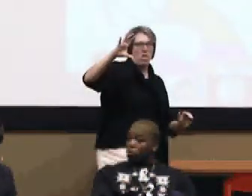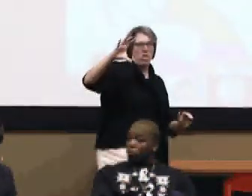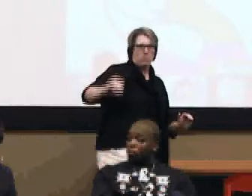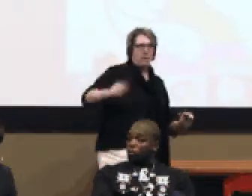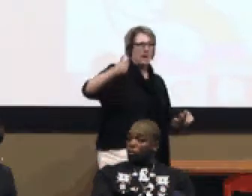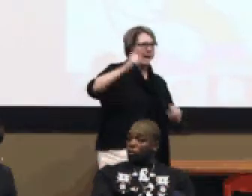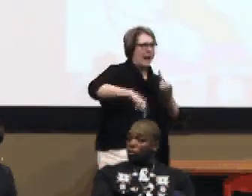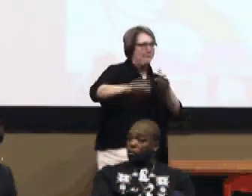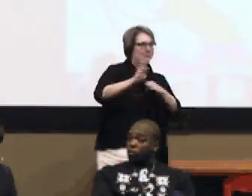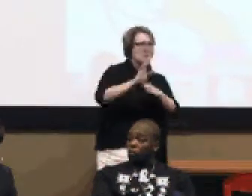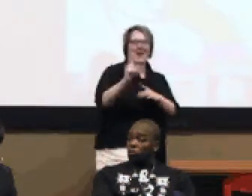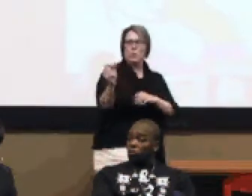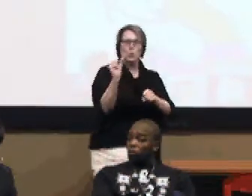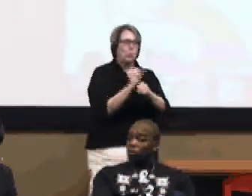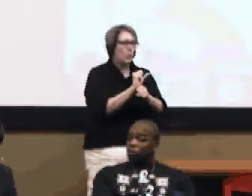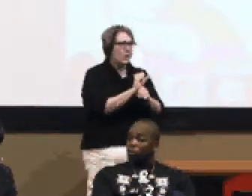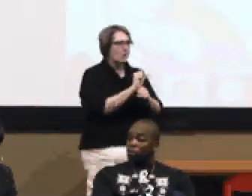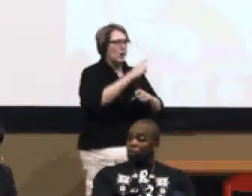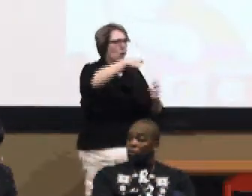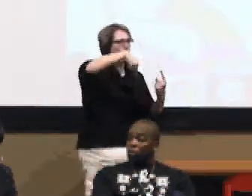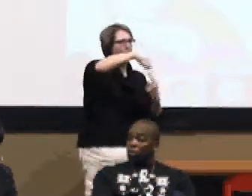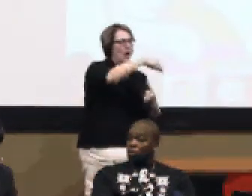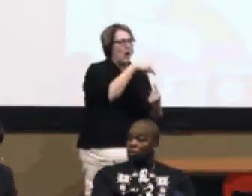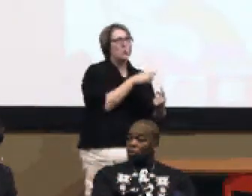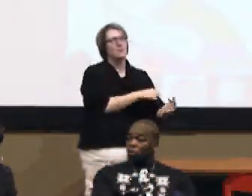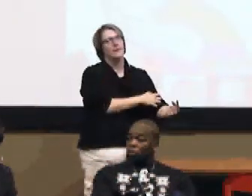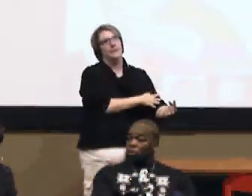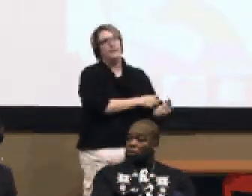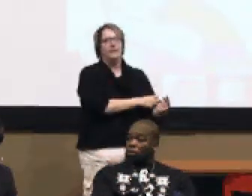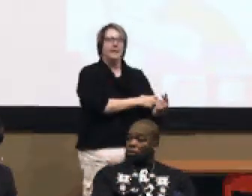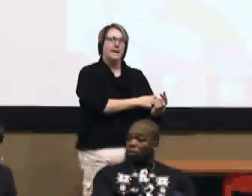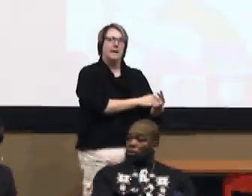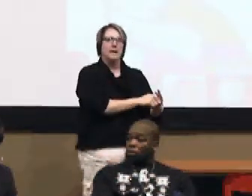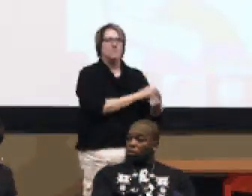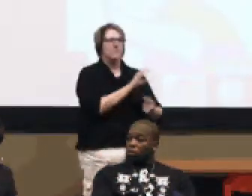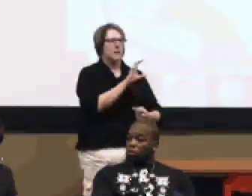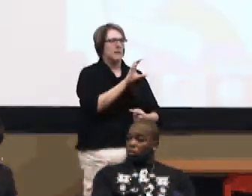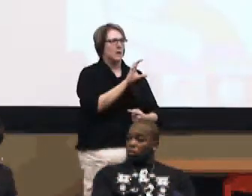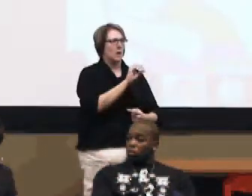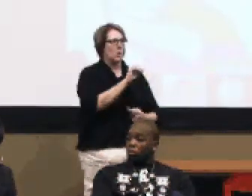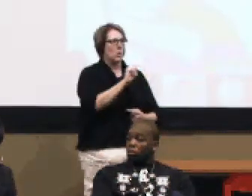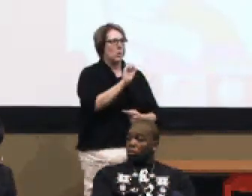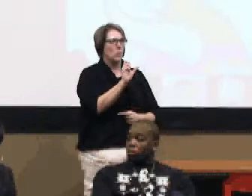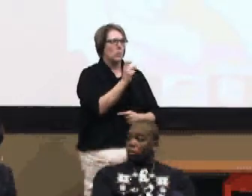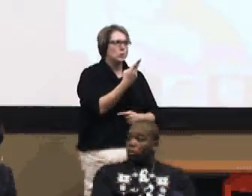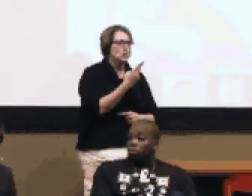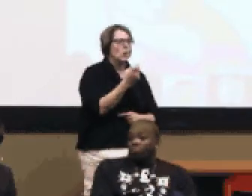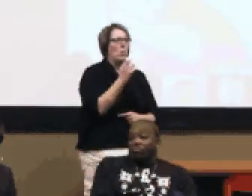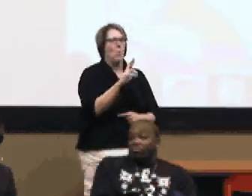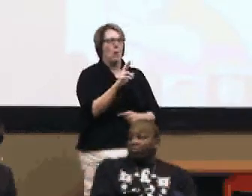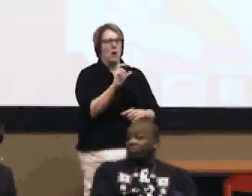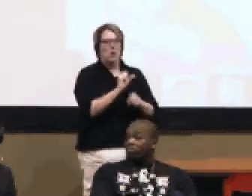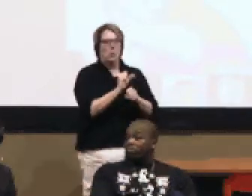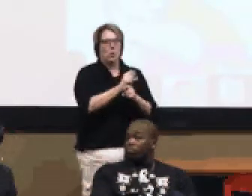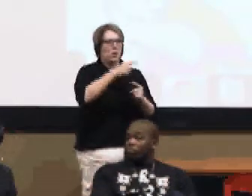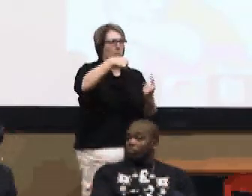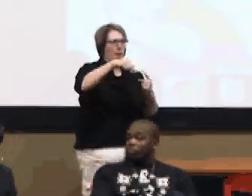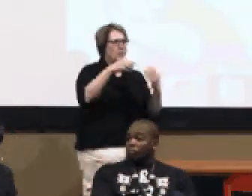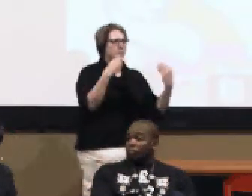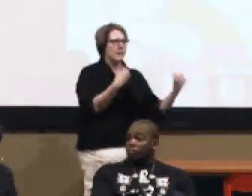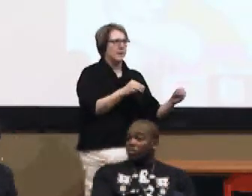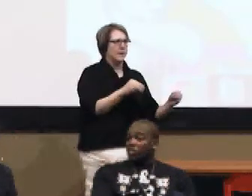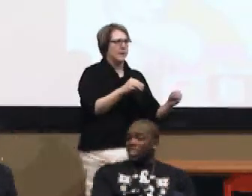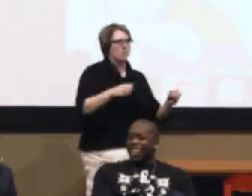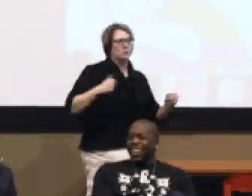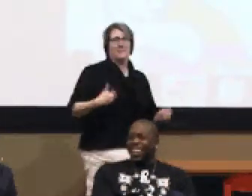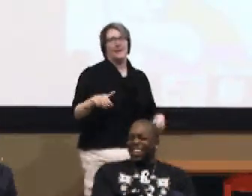business. How do you work around say I don't know what's Coach with your clothing? How do you work around selling purses? You give from Coach? up. I